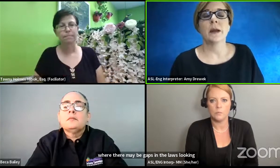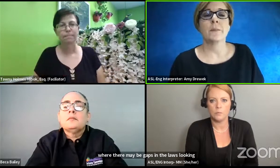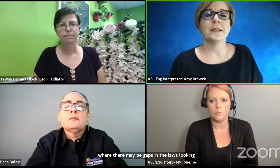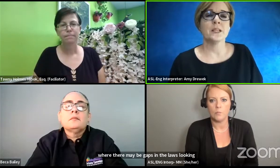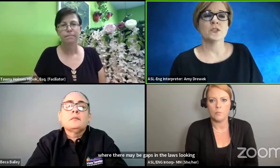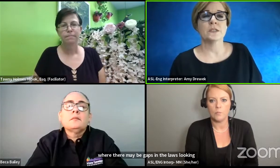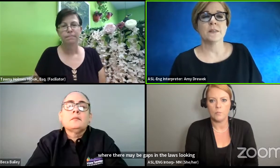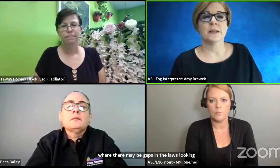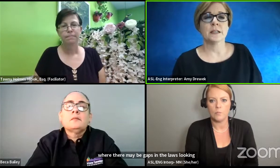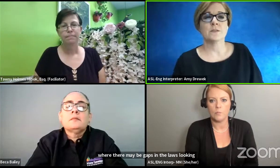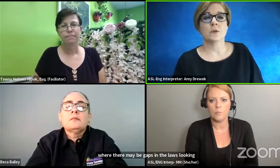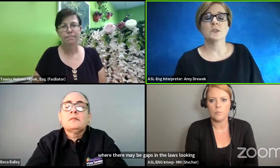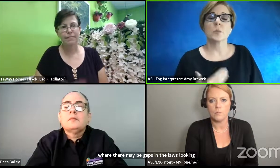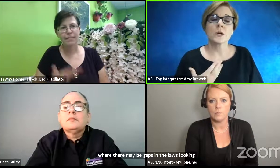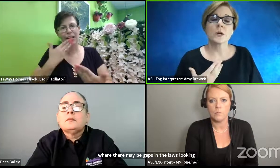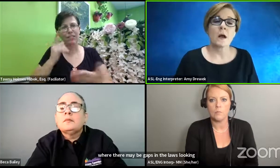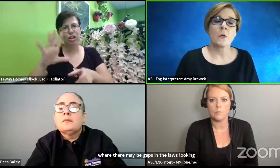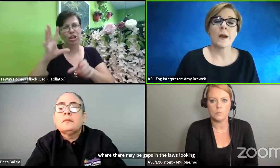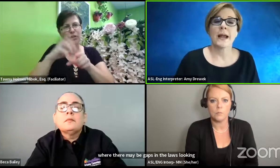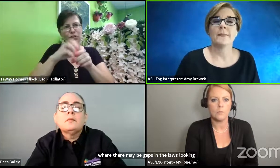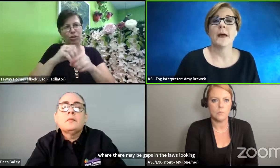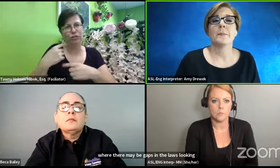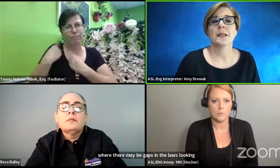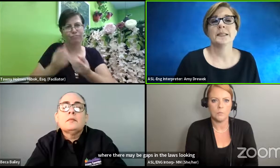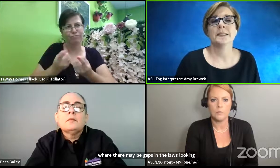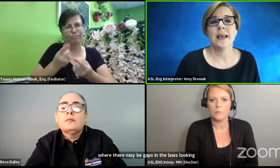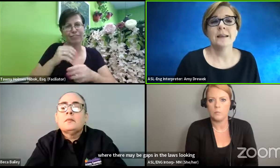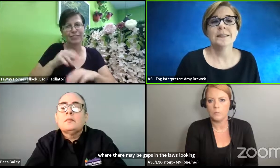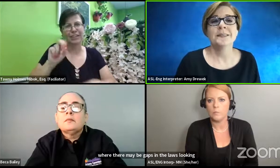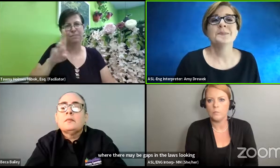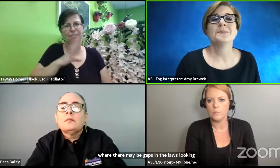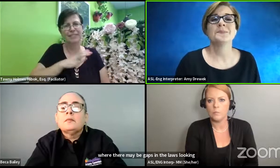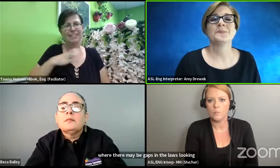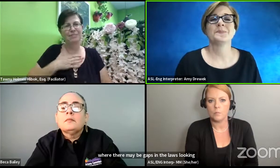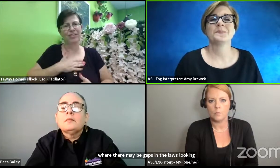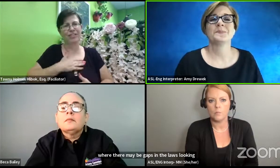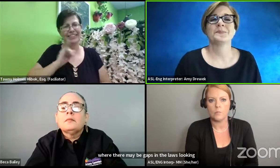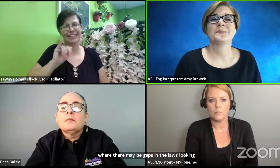of meeting the recommendations of the task force. So we're not quite at that place yet.